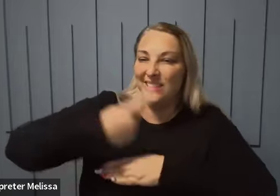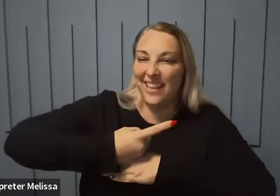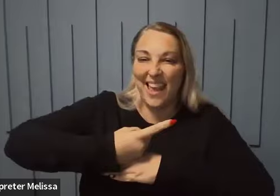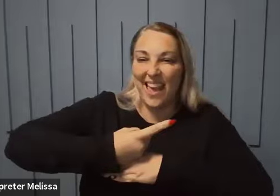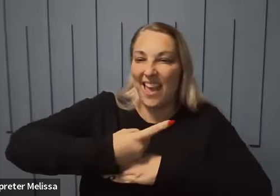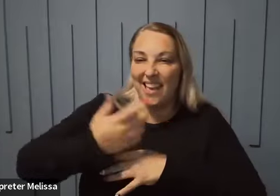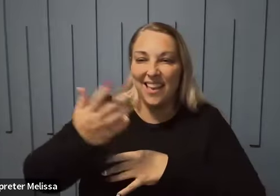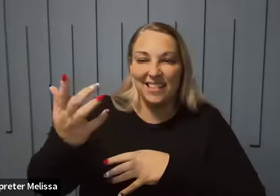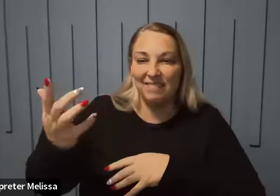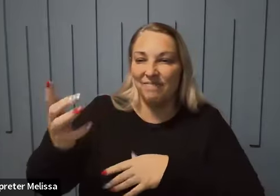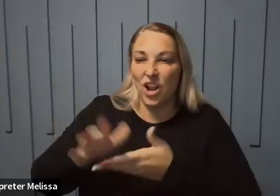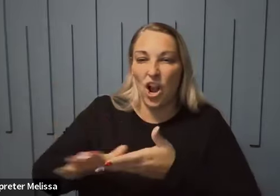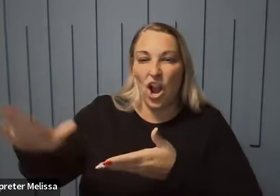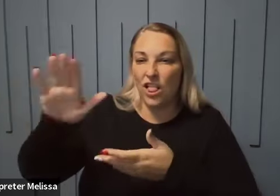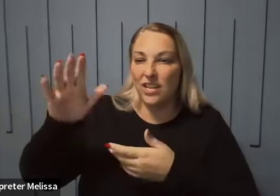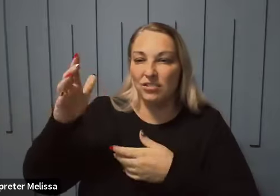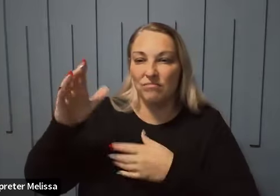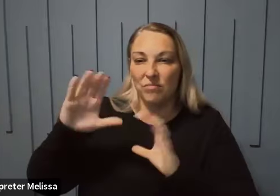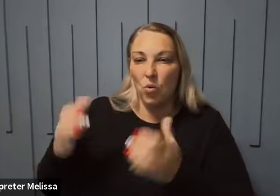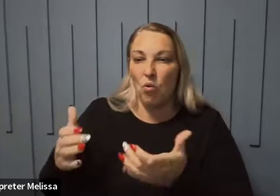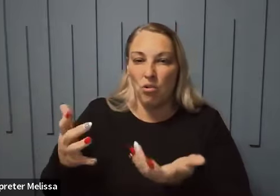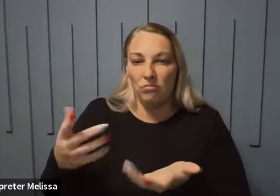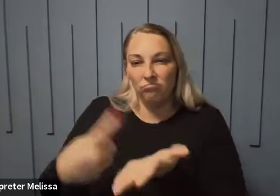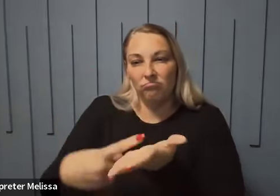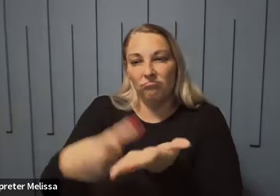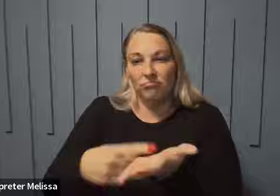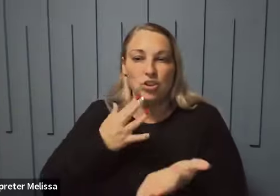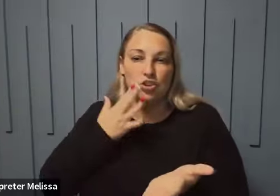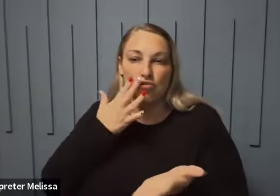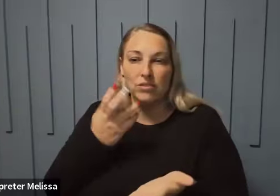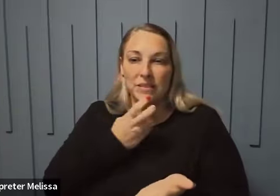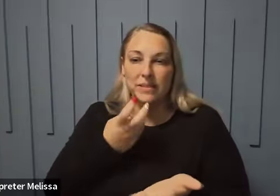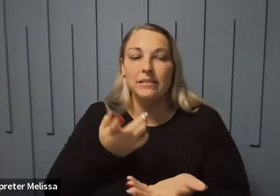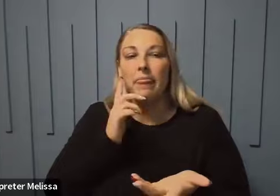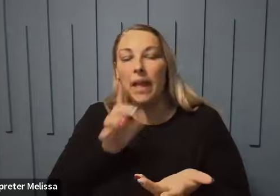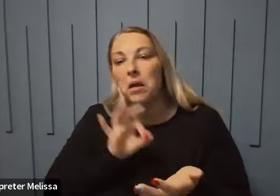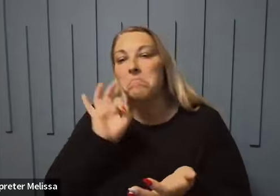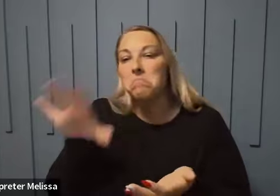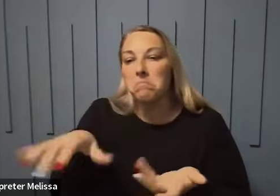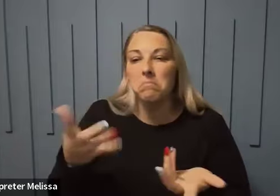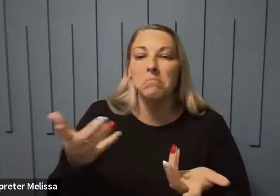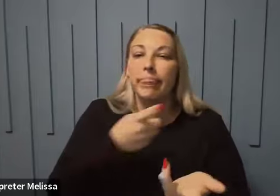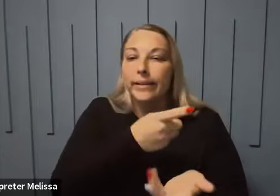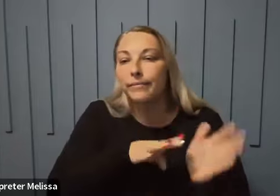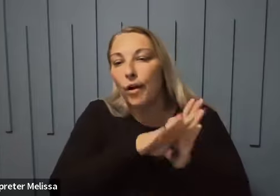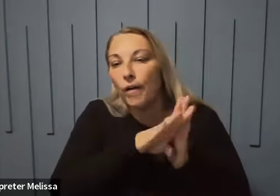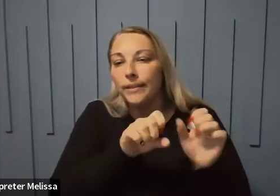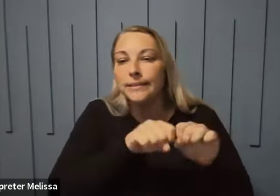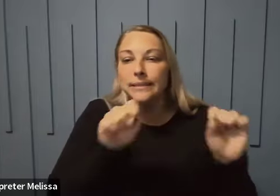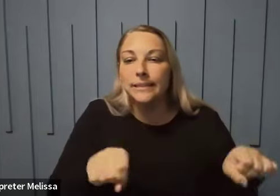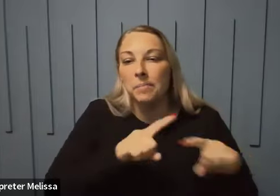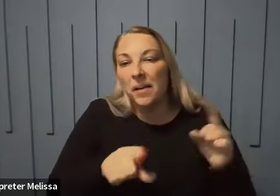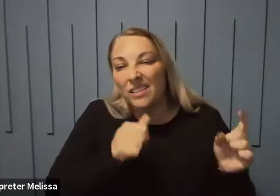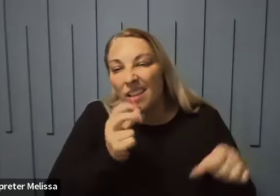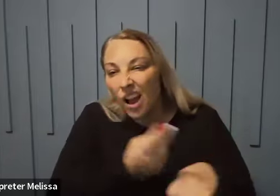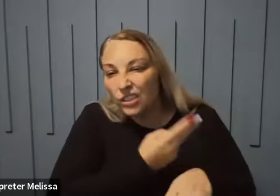of my college courses talking about cued speech, and it was kind of like yeah, they developed this system, but it didn't do any good, so we're not really